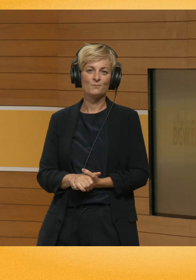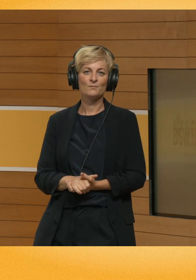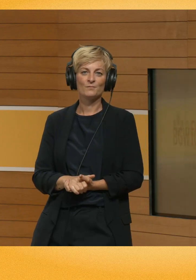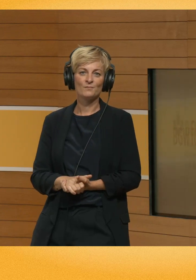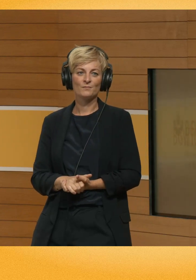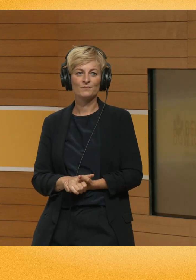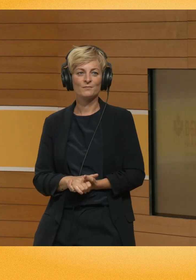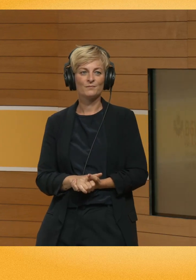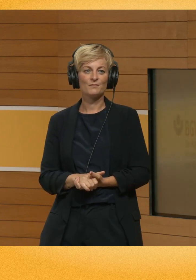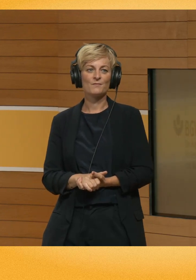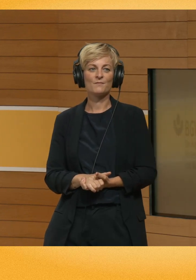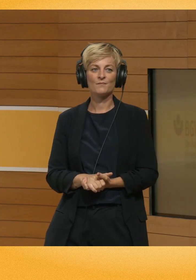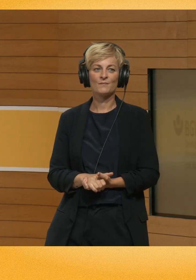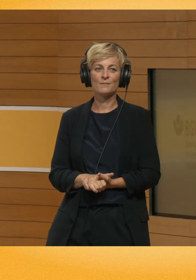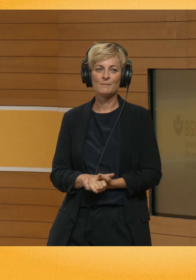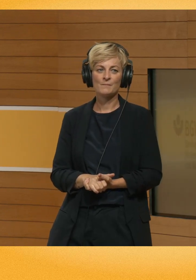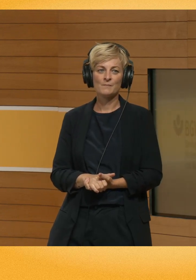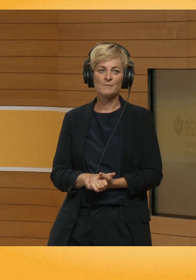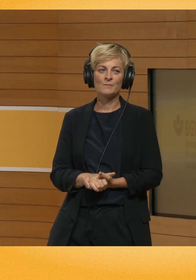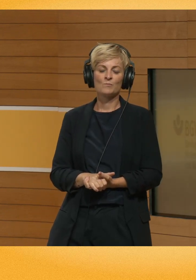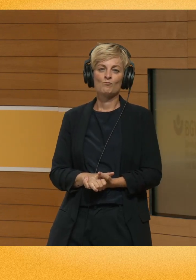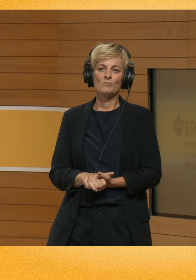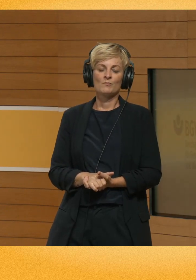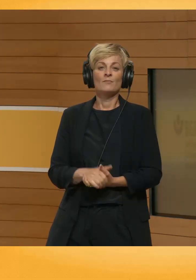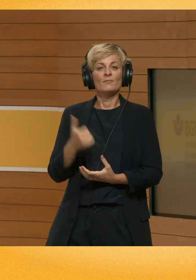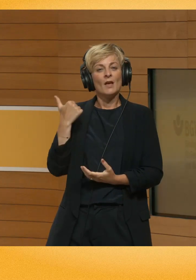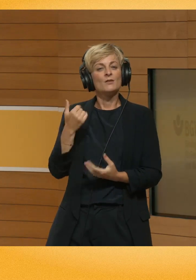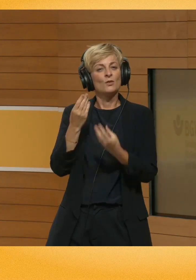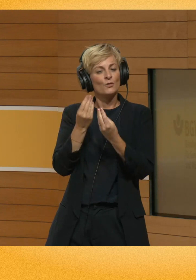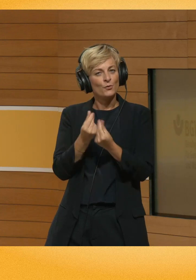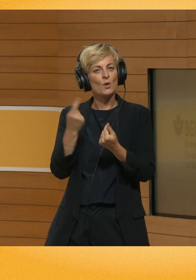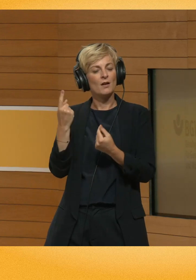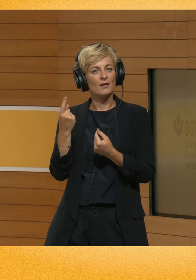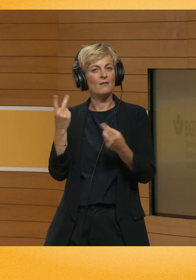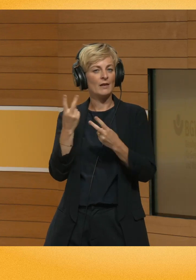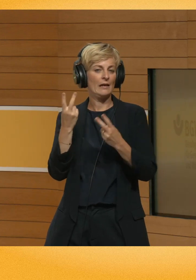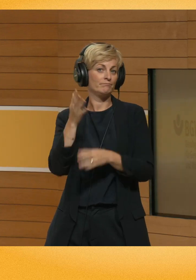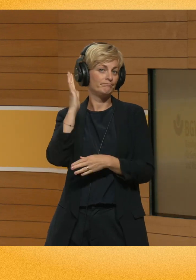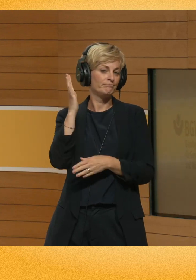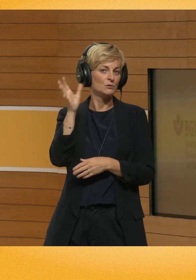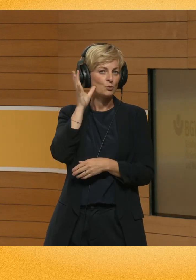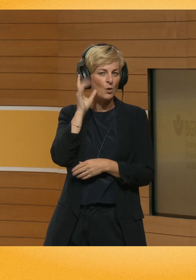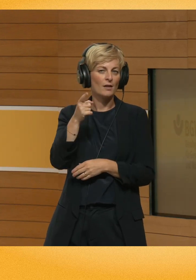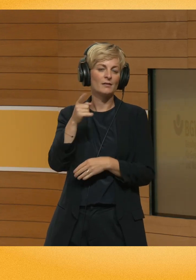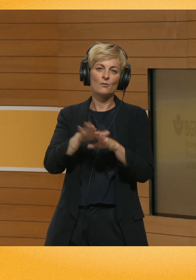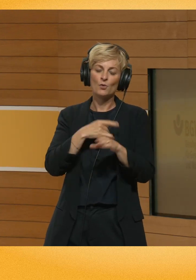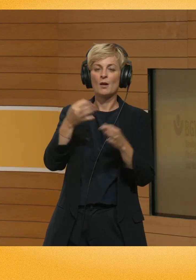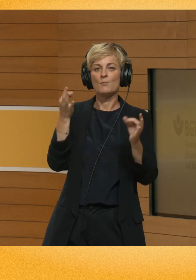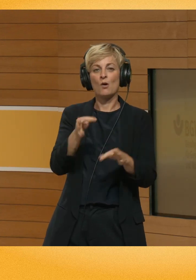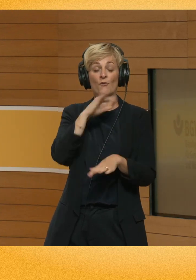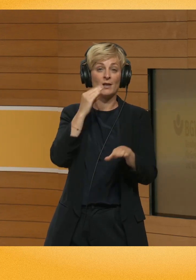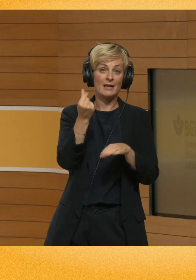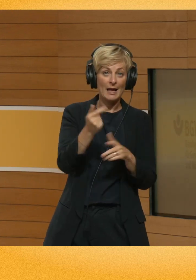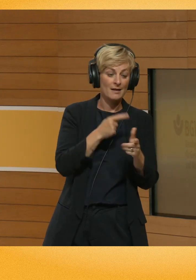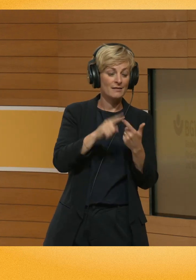lot of time, a lot of human resources to build up this project. So it's a good view that it's possible for the smaller ones as well. Thank